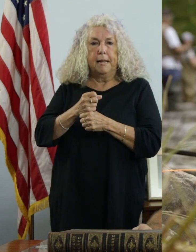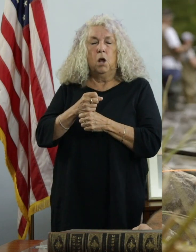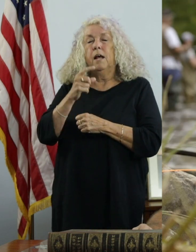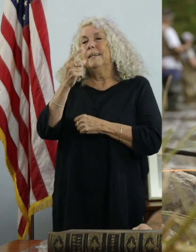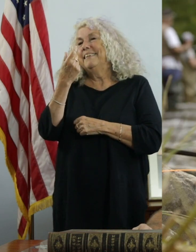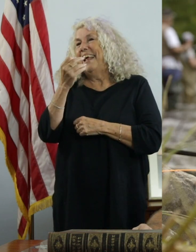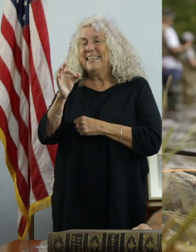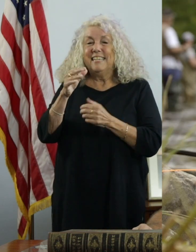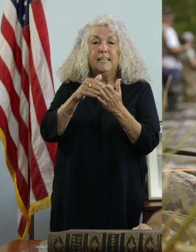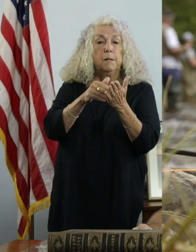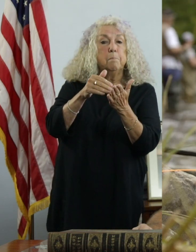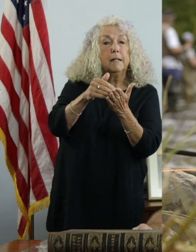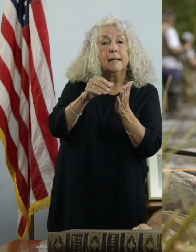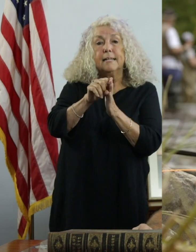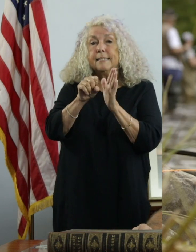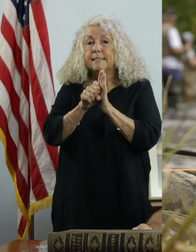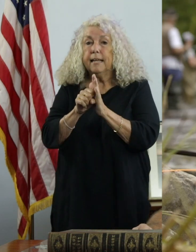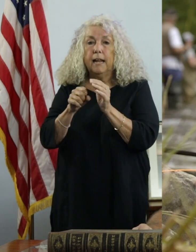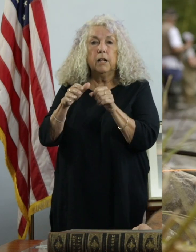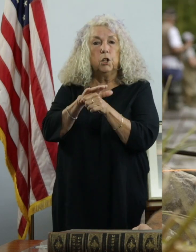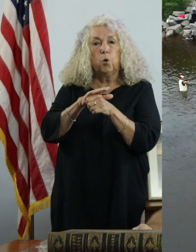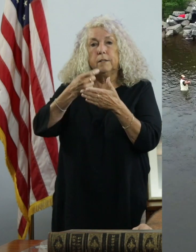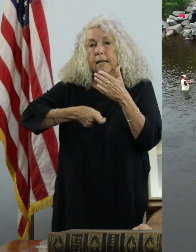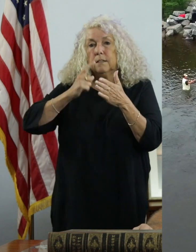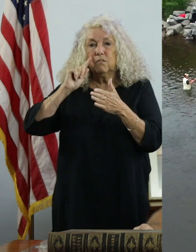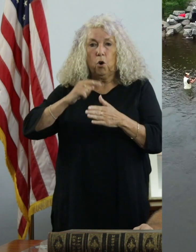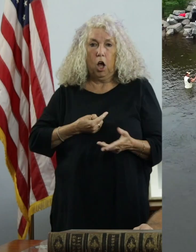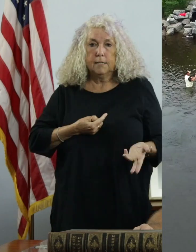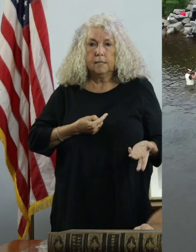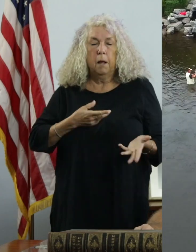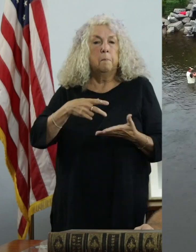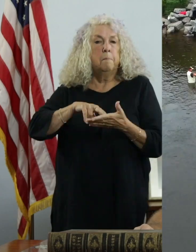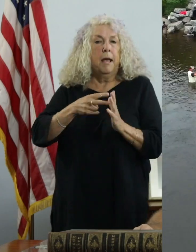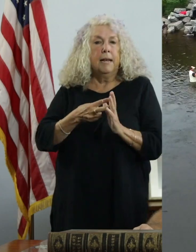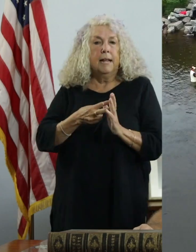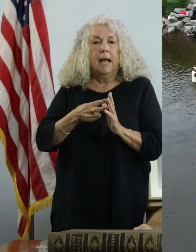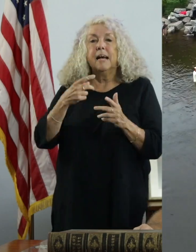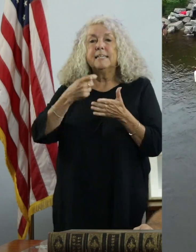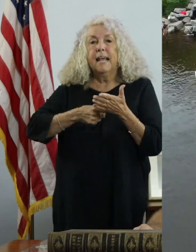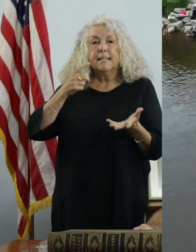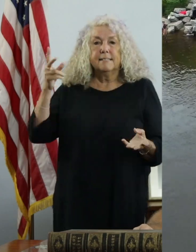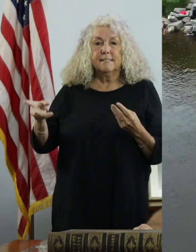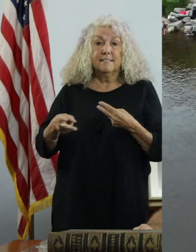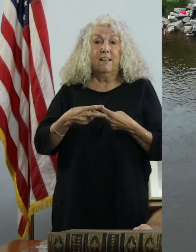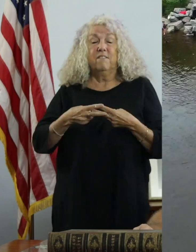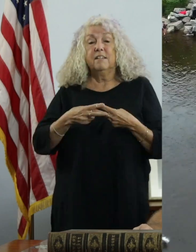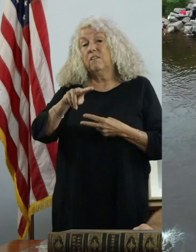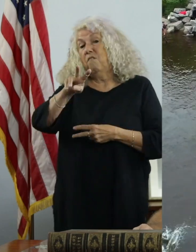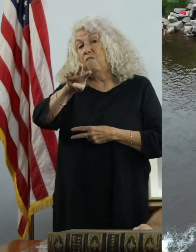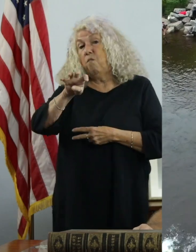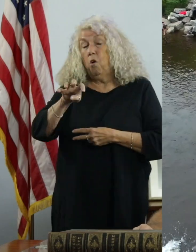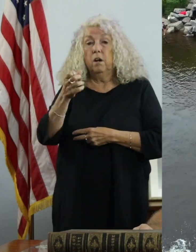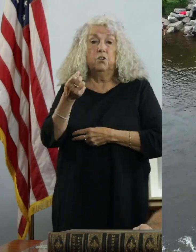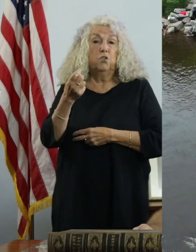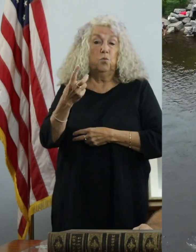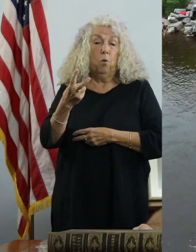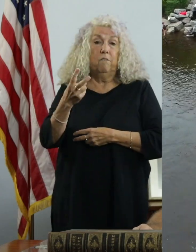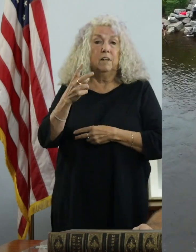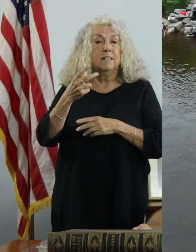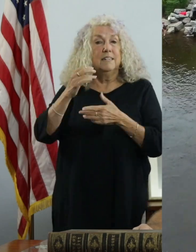nearly $19 million in state and local taxes for our county, which meant a tax savings of $412 per